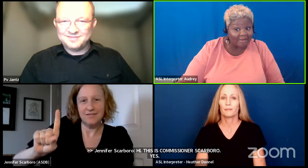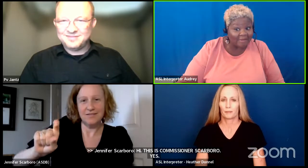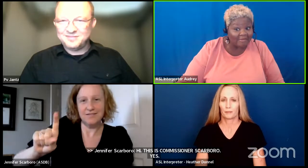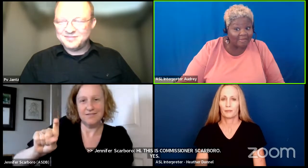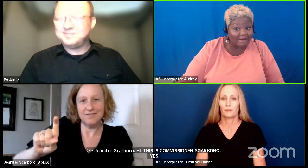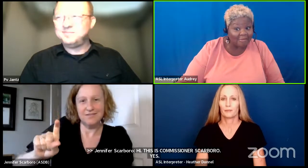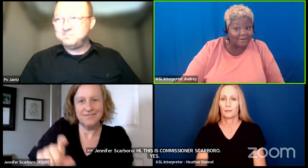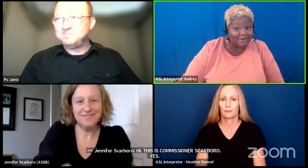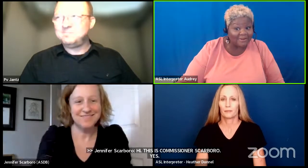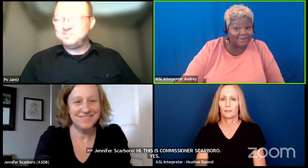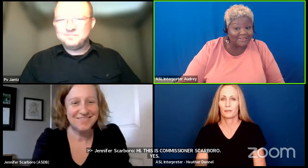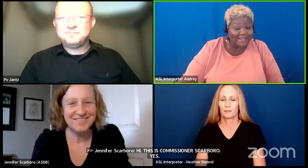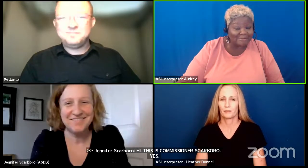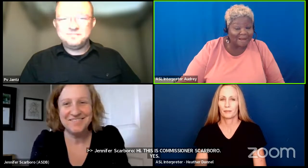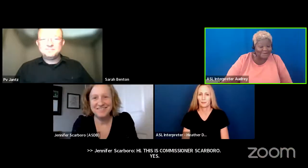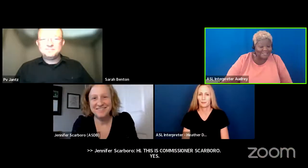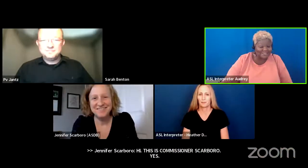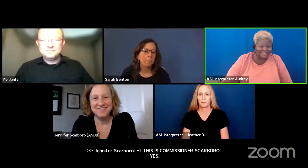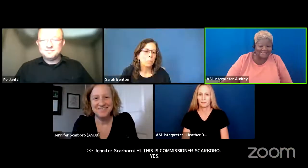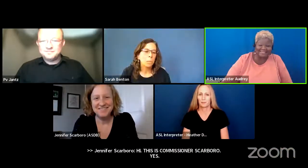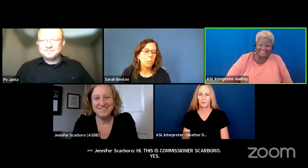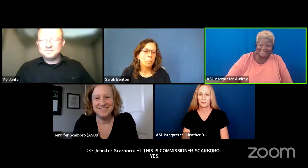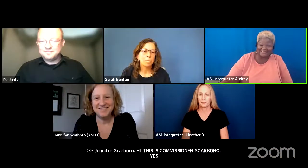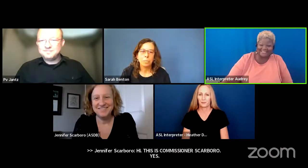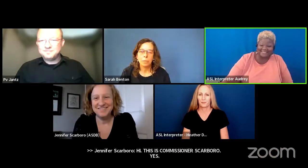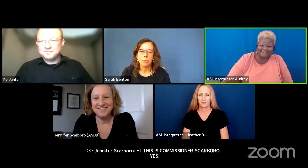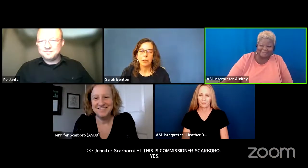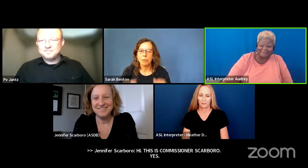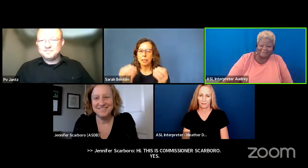in Arizona, that number? That's my question.